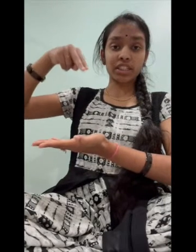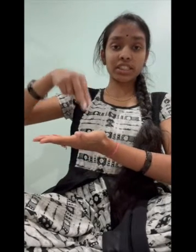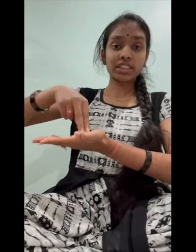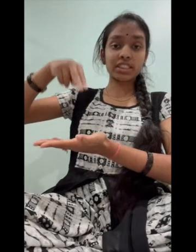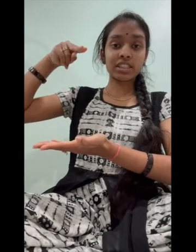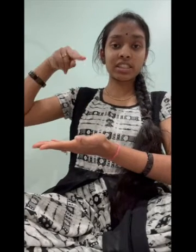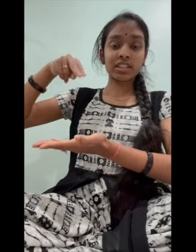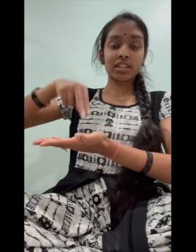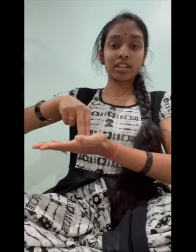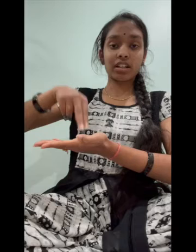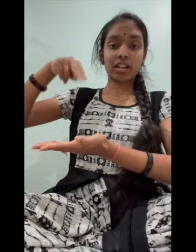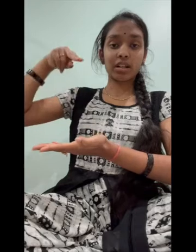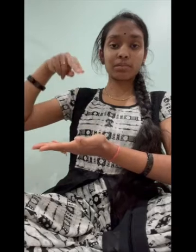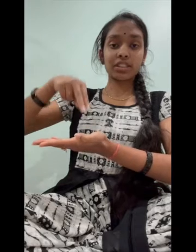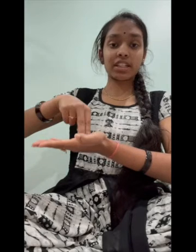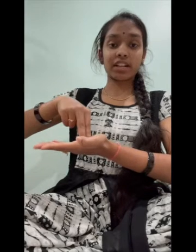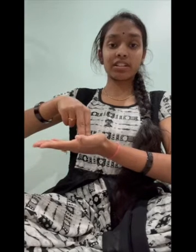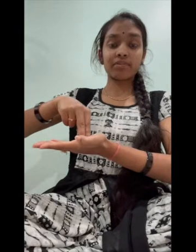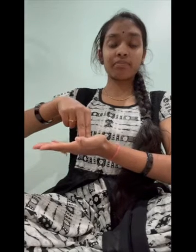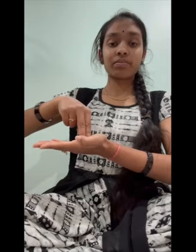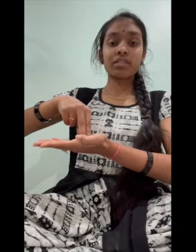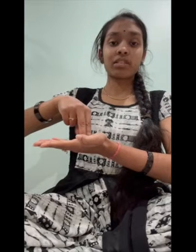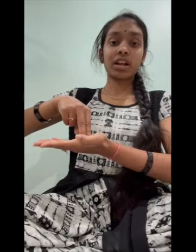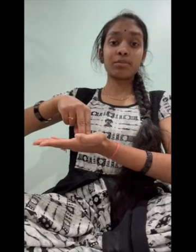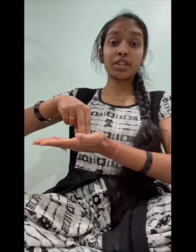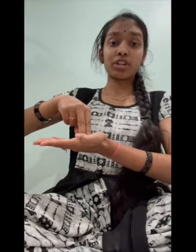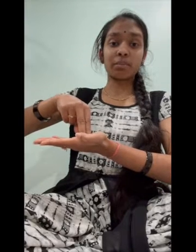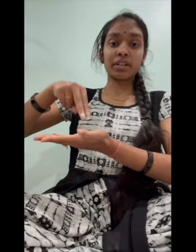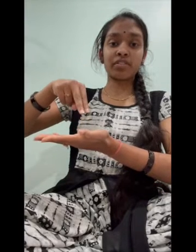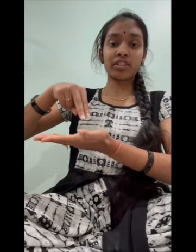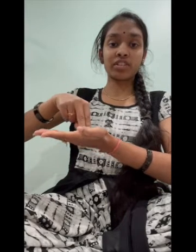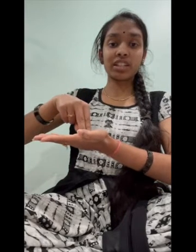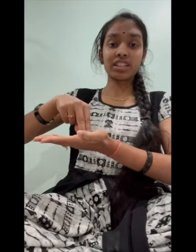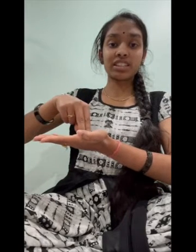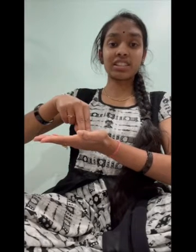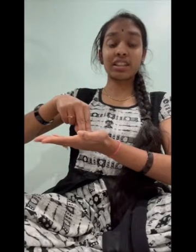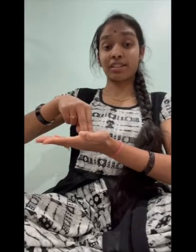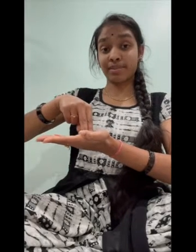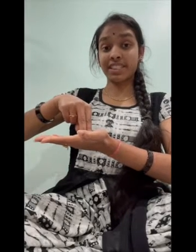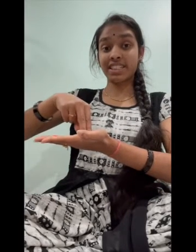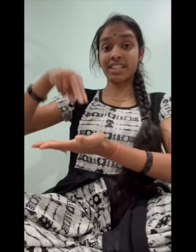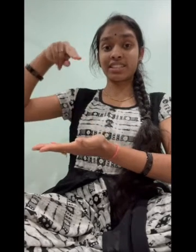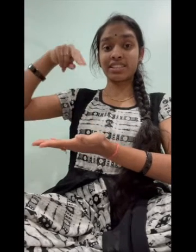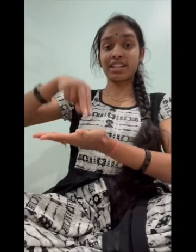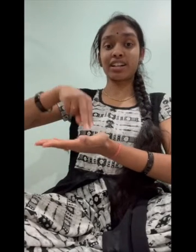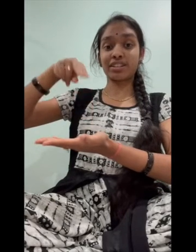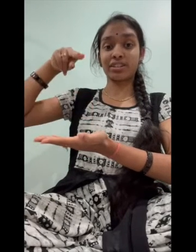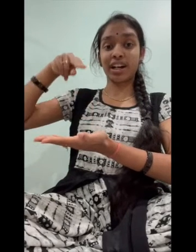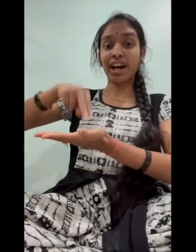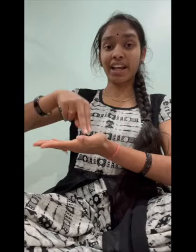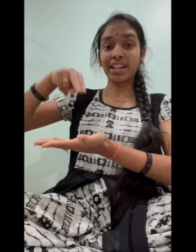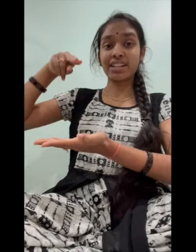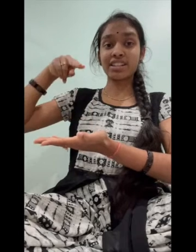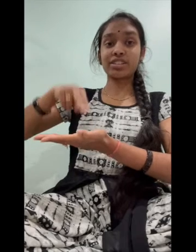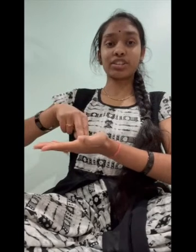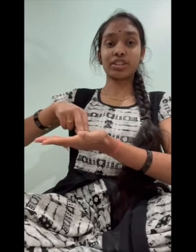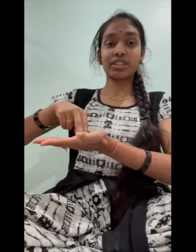this. Up to down. That would be jump. If you do this, that would be stand. So you gotta do it high to show it's